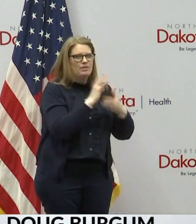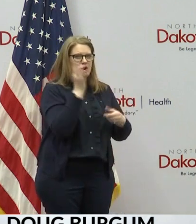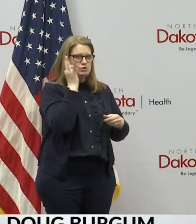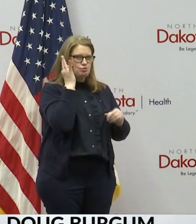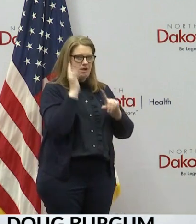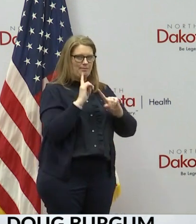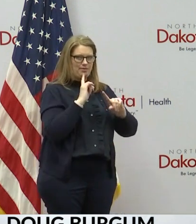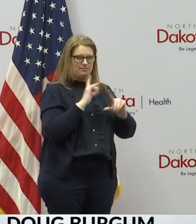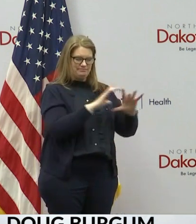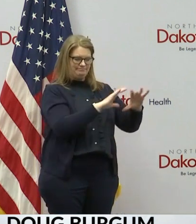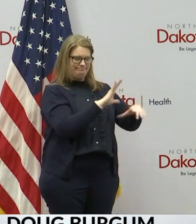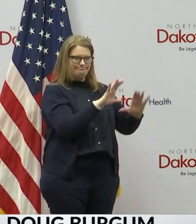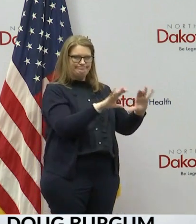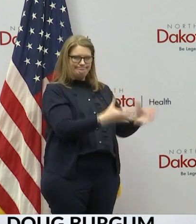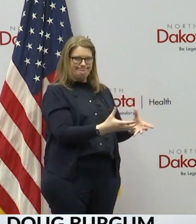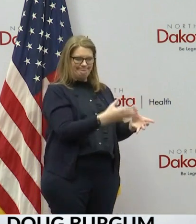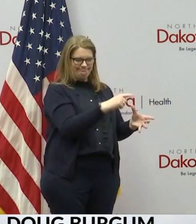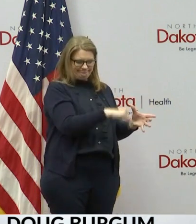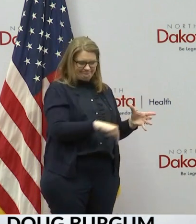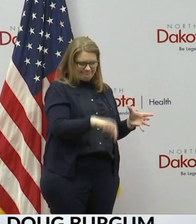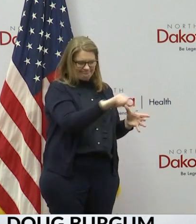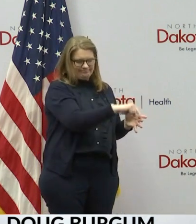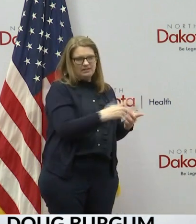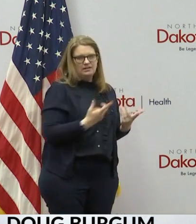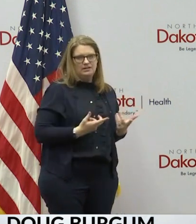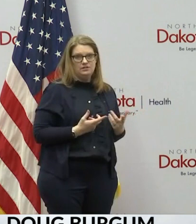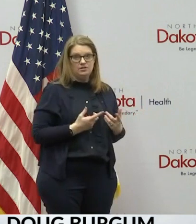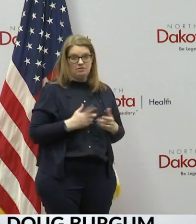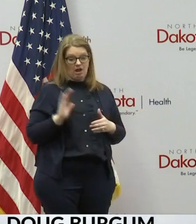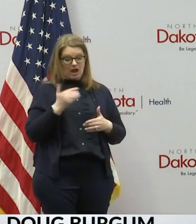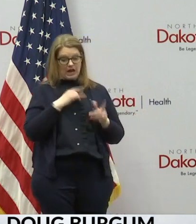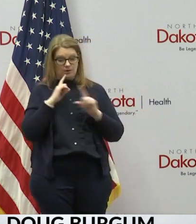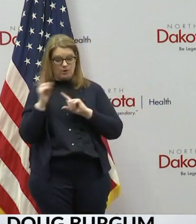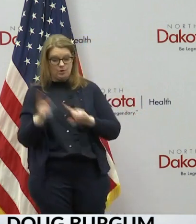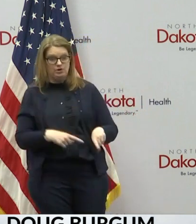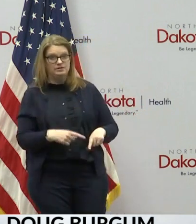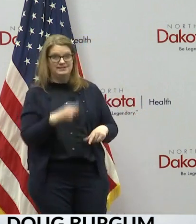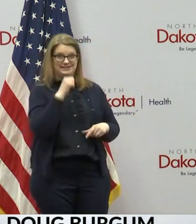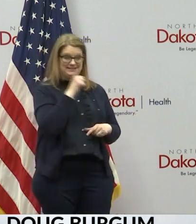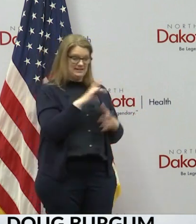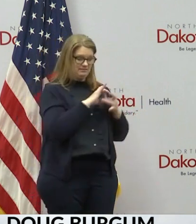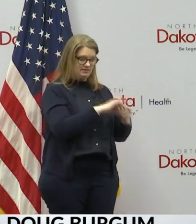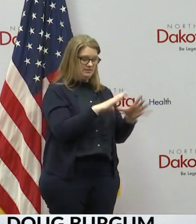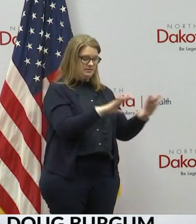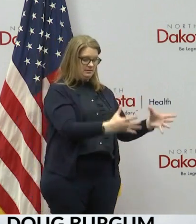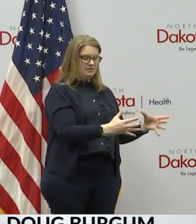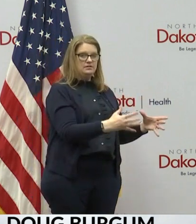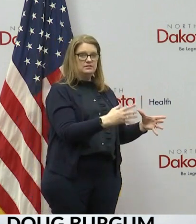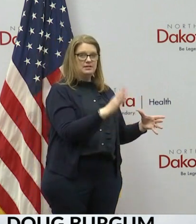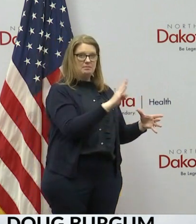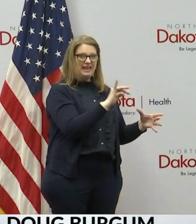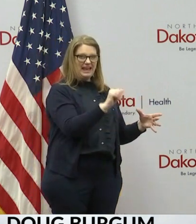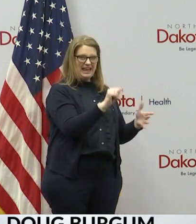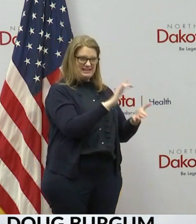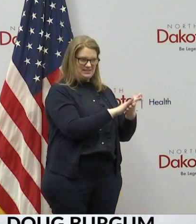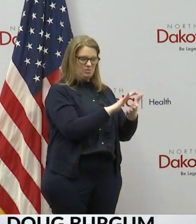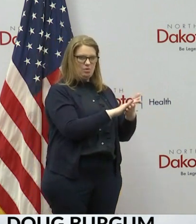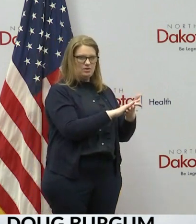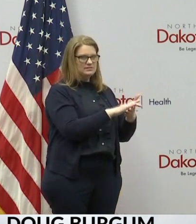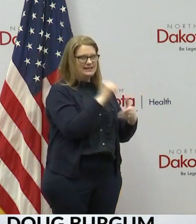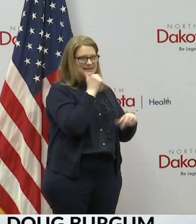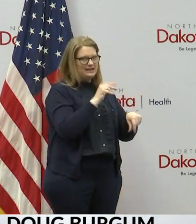orders did not relate to the 541 students that attend Bureau of Indian Education